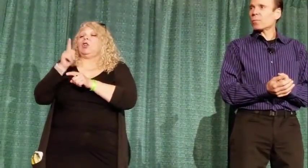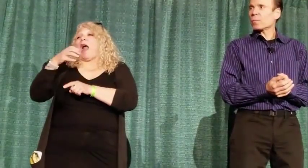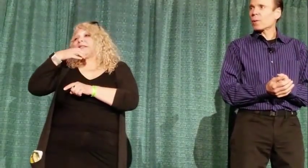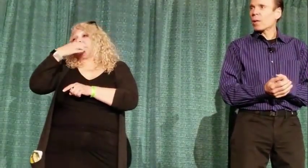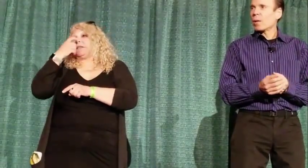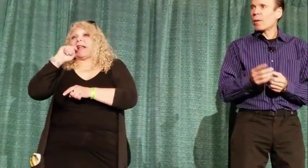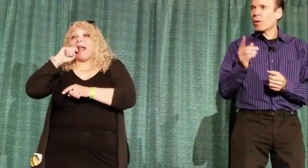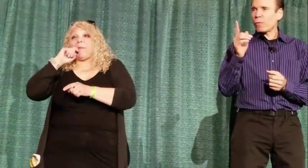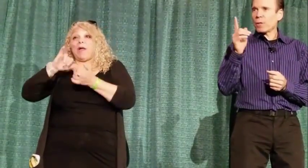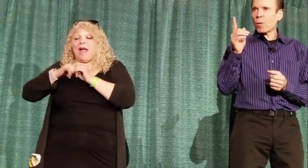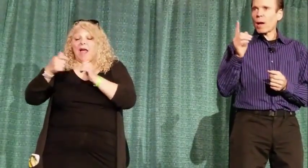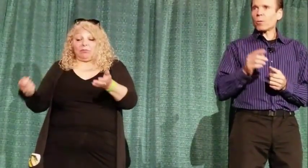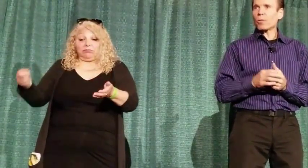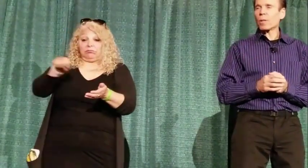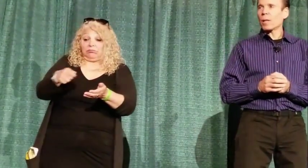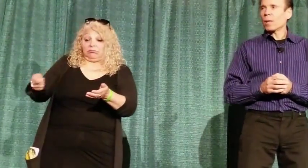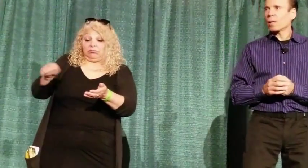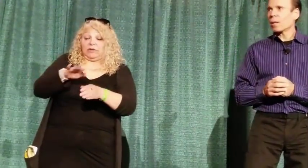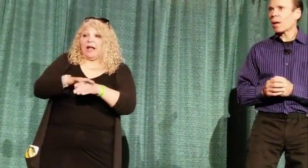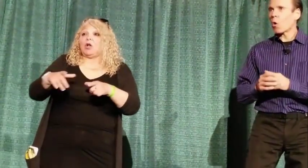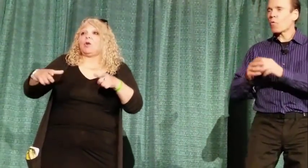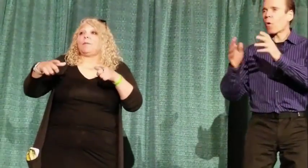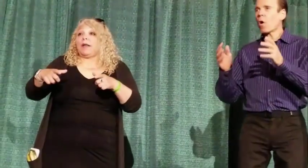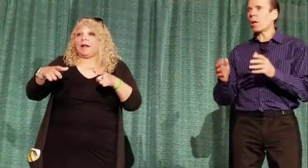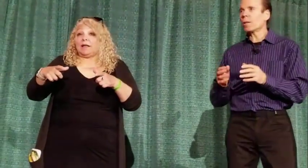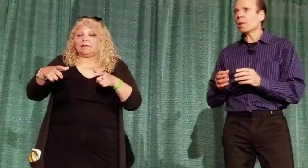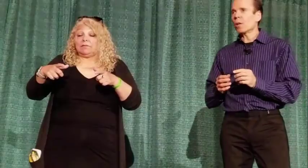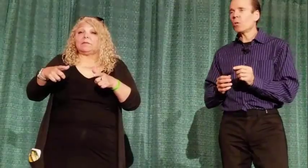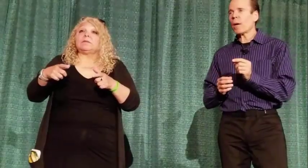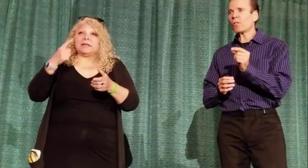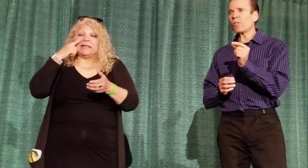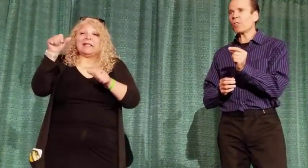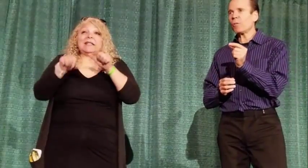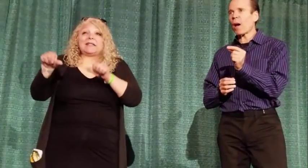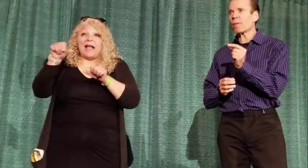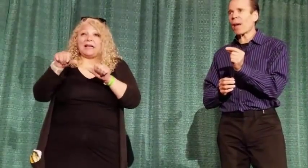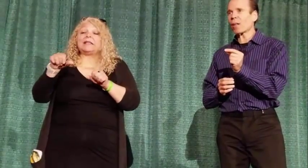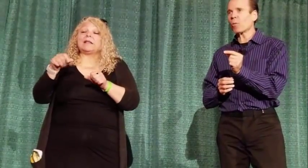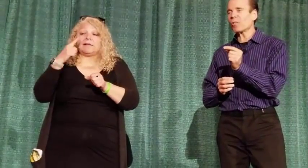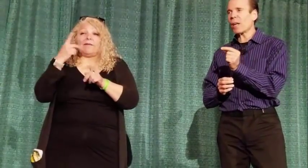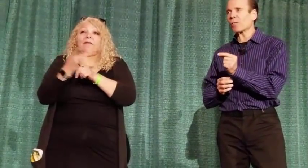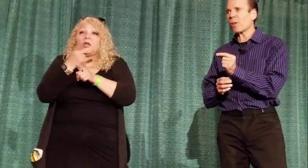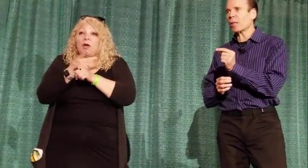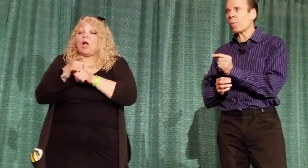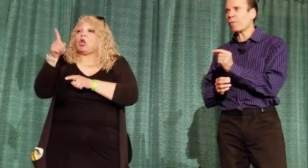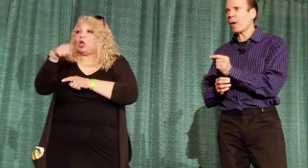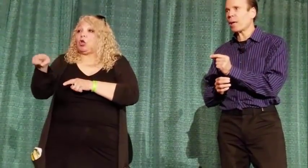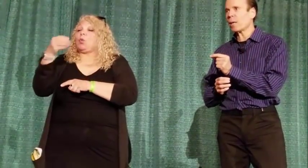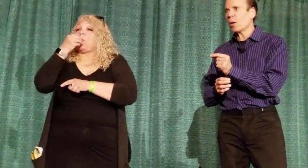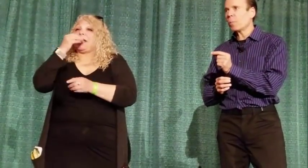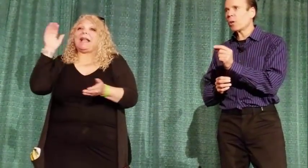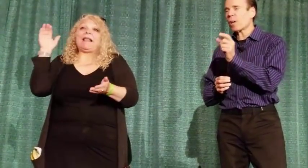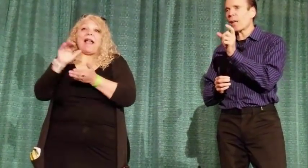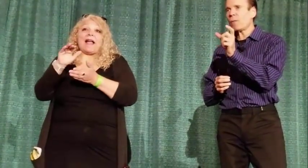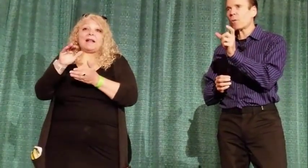ate, they're going to figure out that overall you ate 65 calories less on the